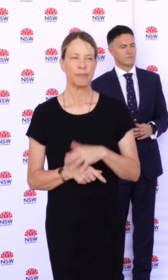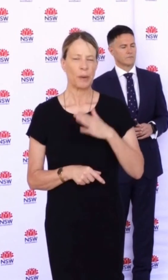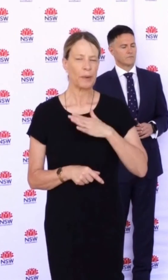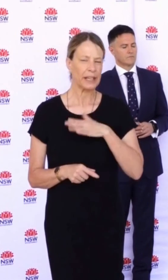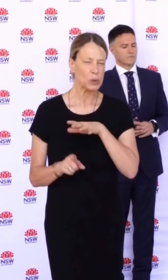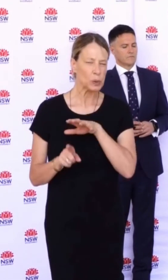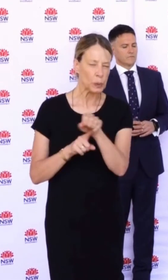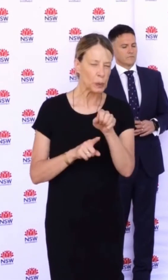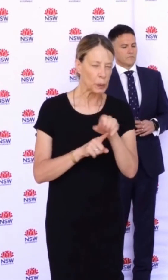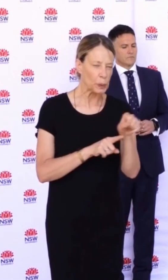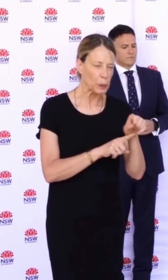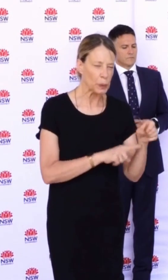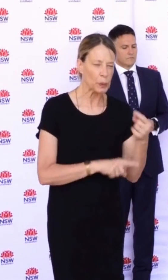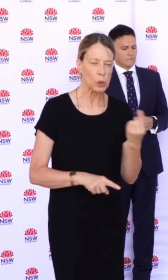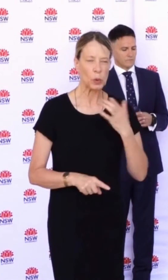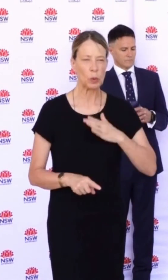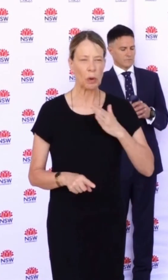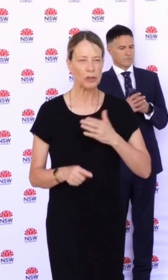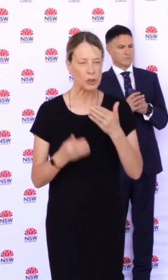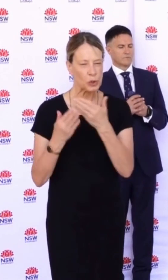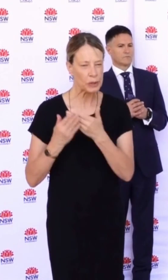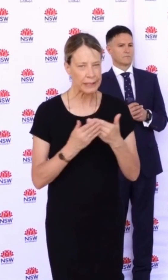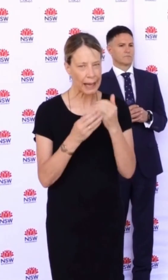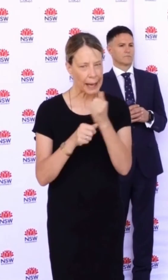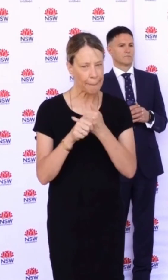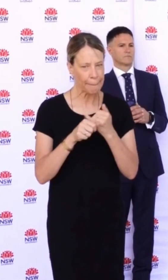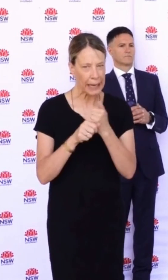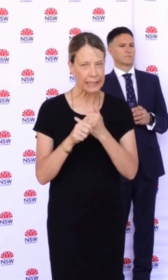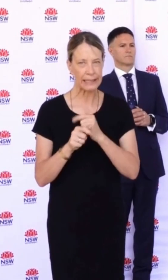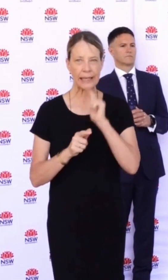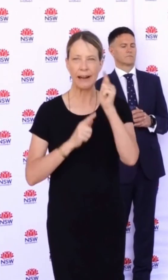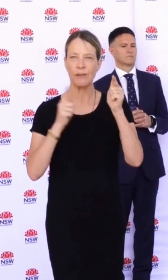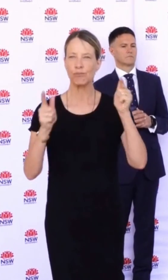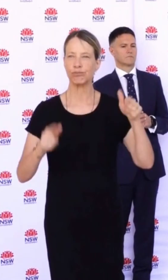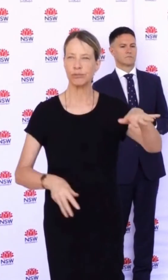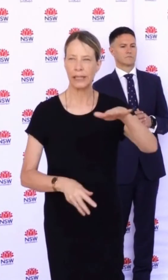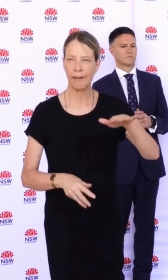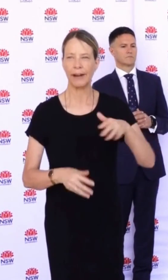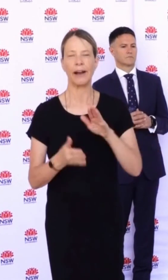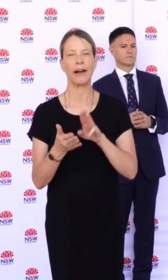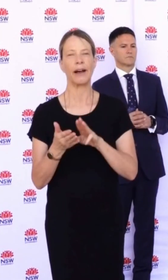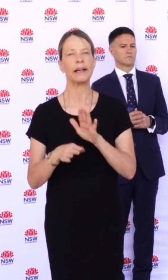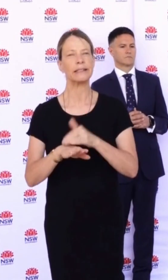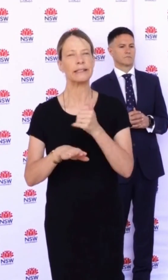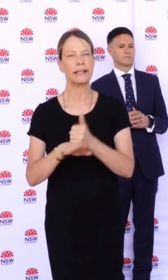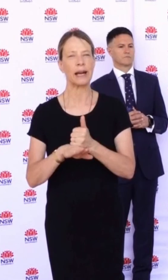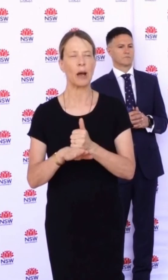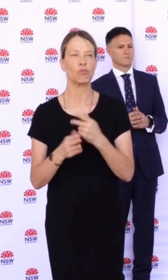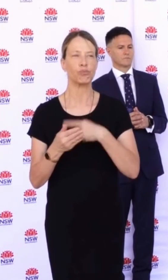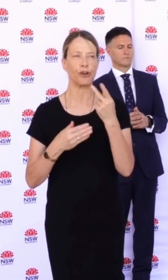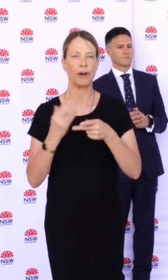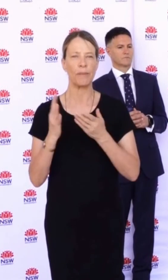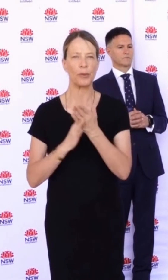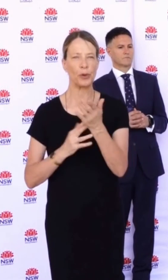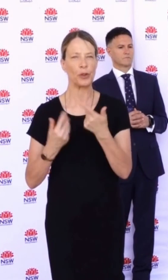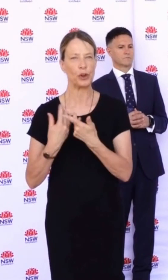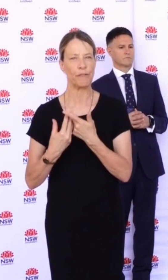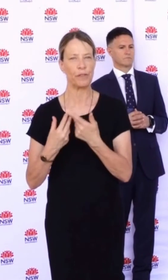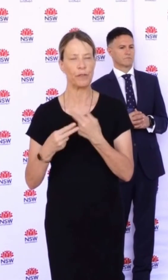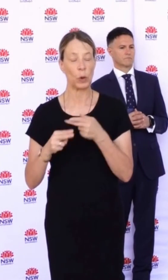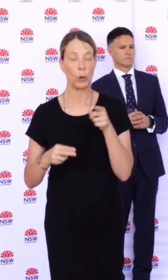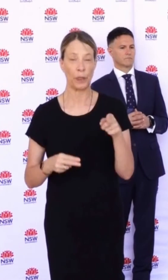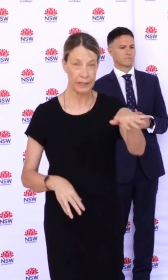whole range of other things. We had recently, I was up at Dubbo in an all-day conference there working with regional health teams